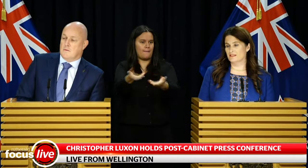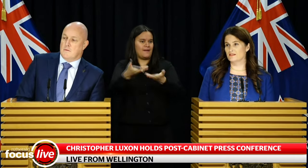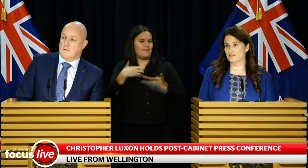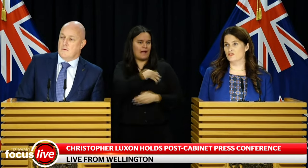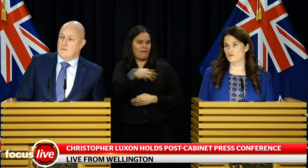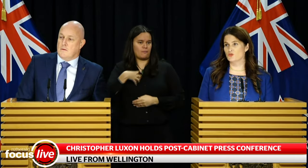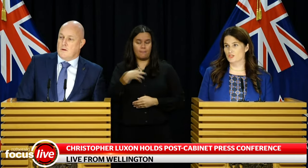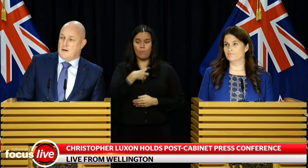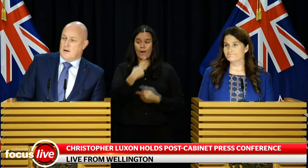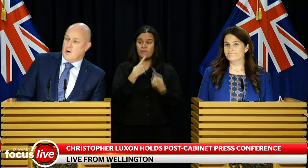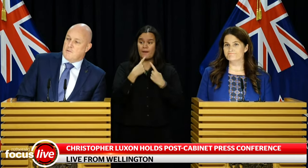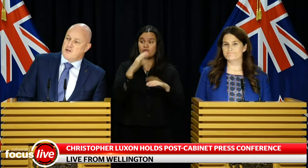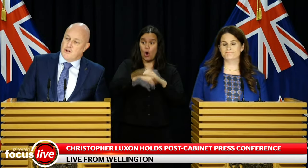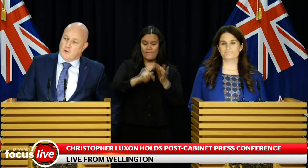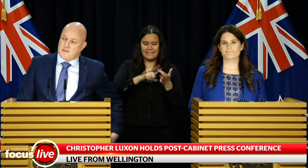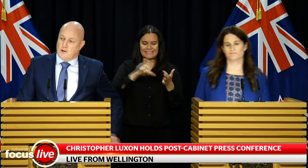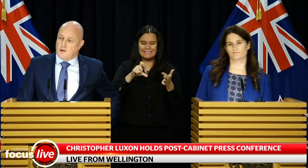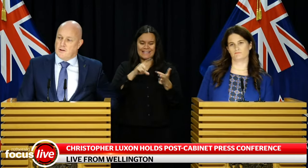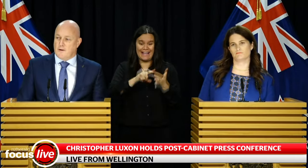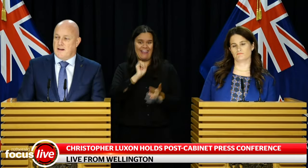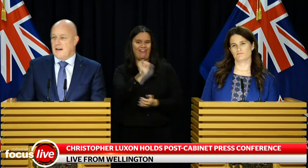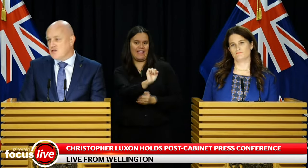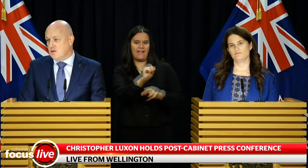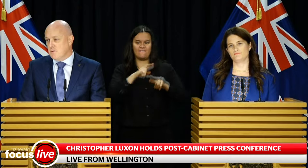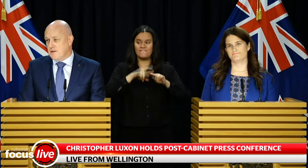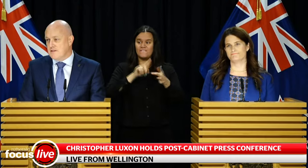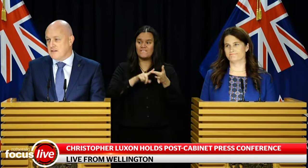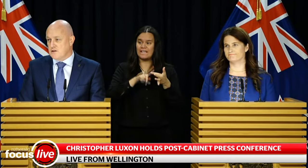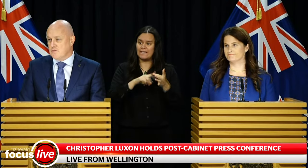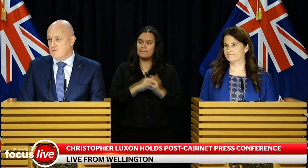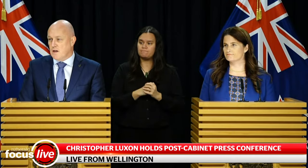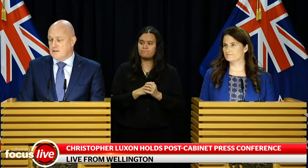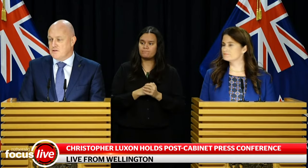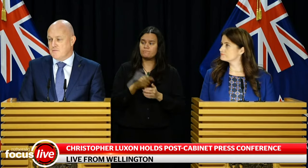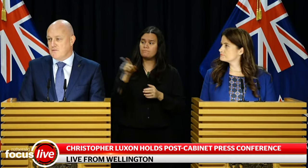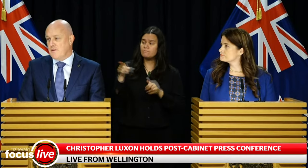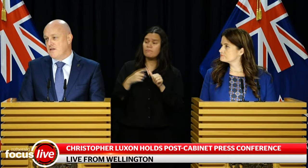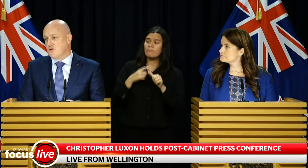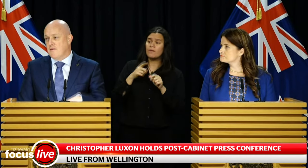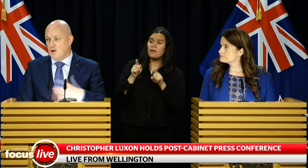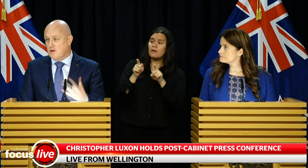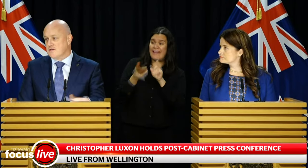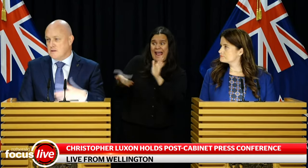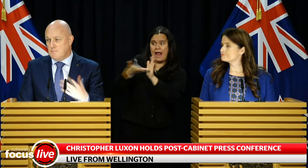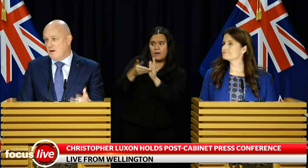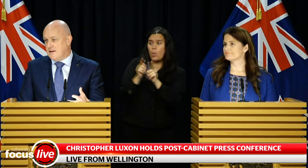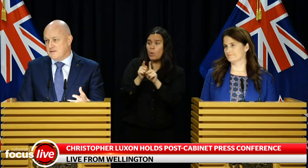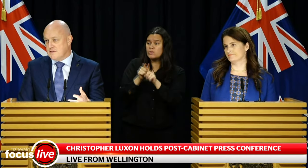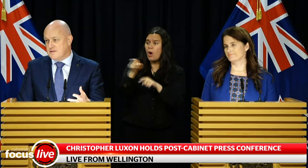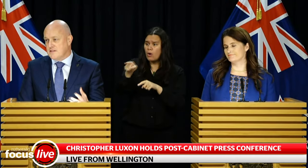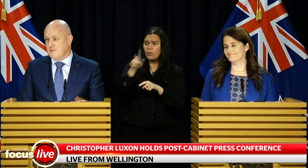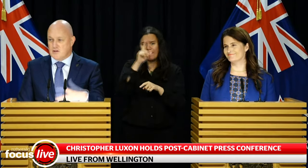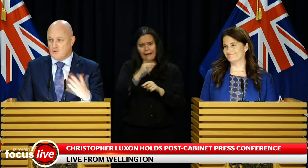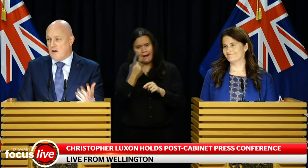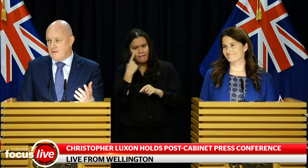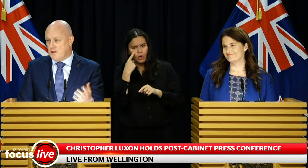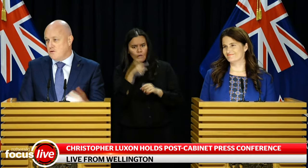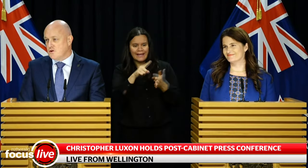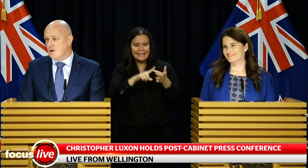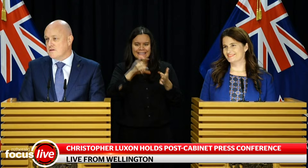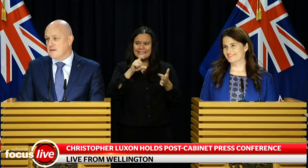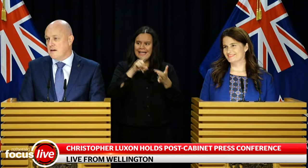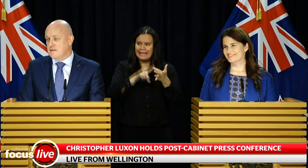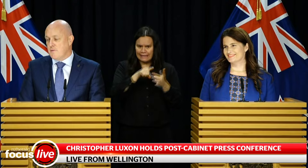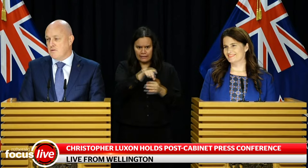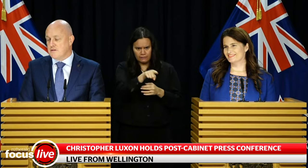to assess this into the future. And an opportunity also to look at the regulation within the sector as well, in terms of whether that's driving cost and compliance into the system that's driving that